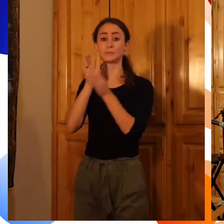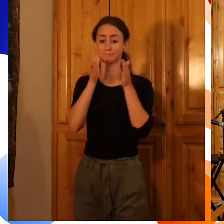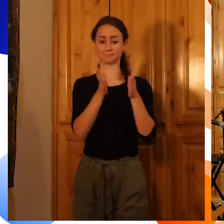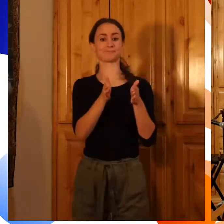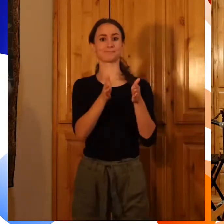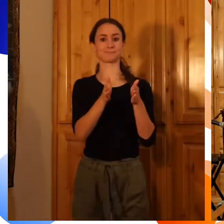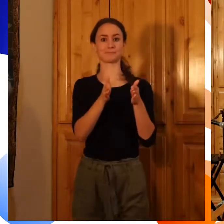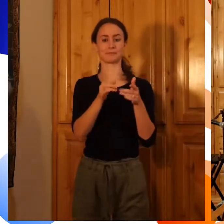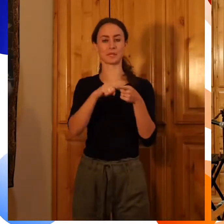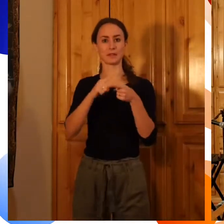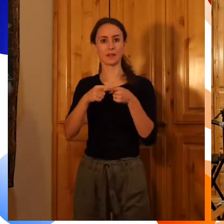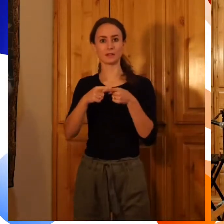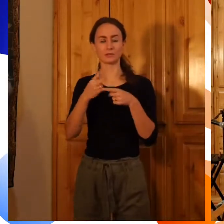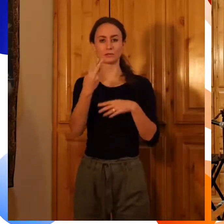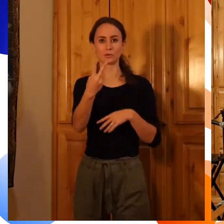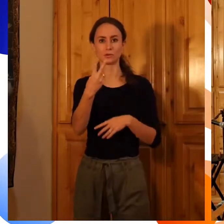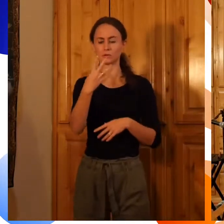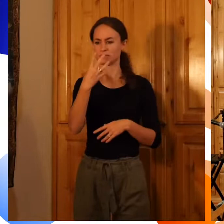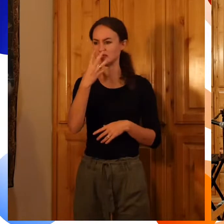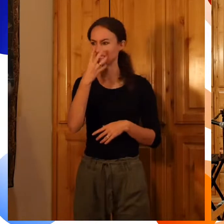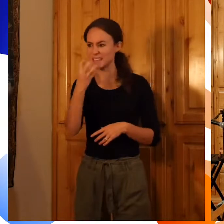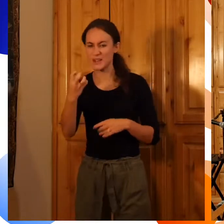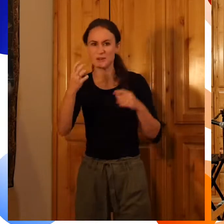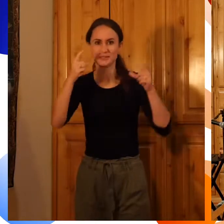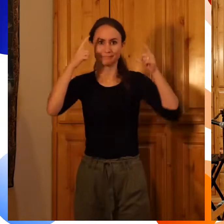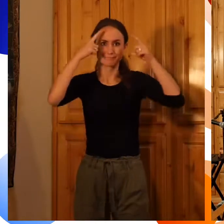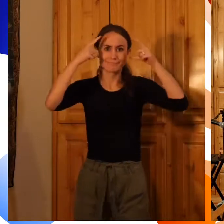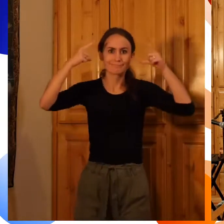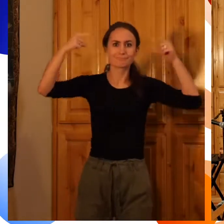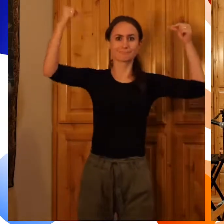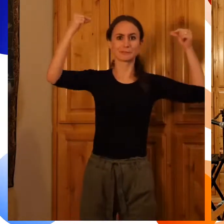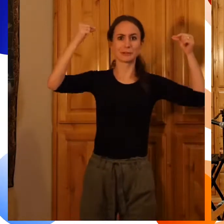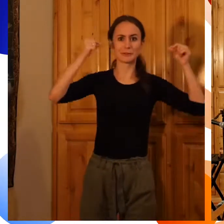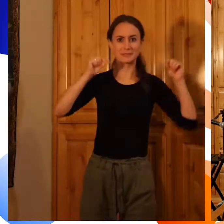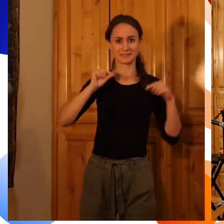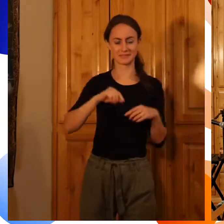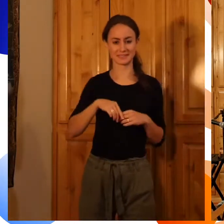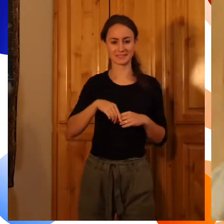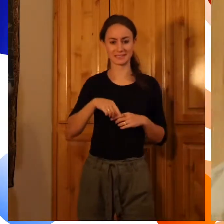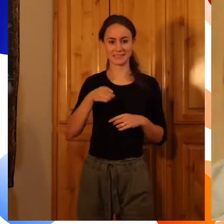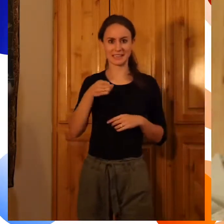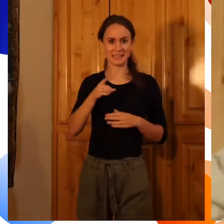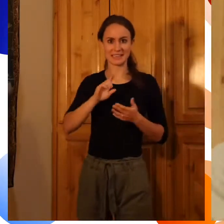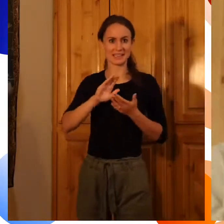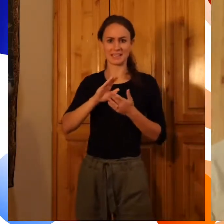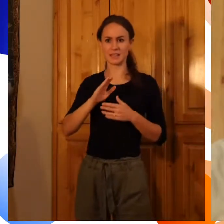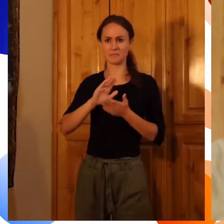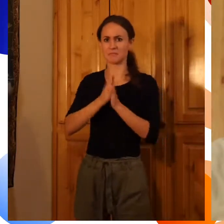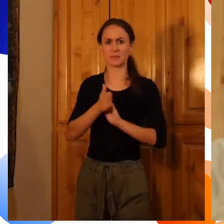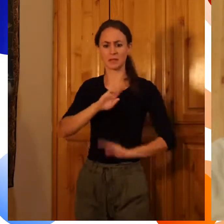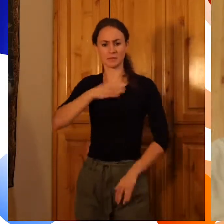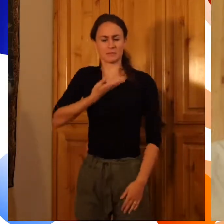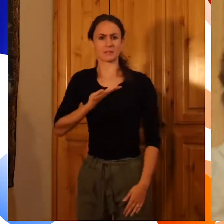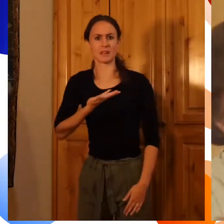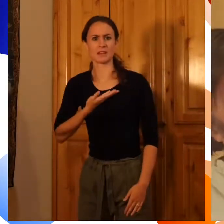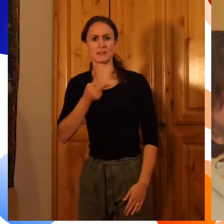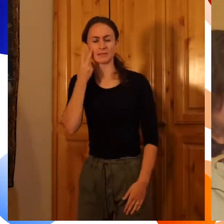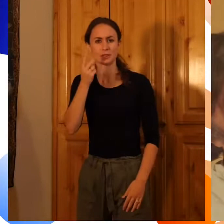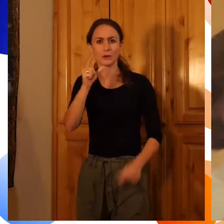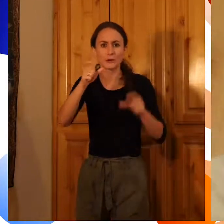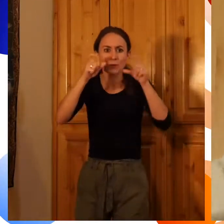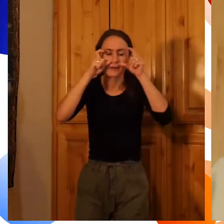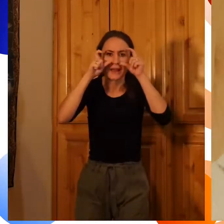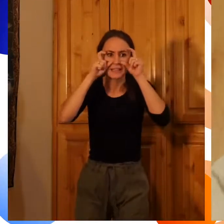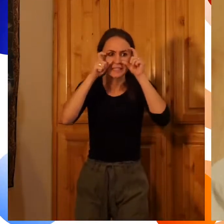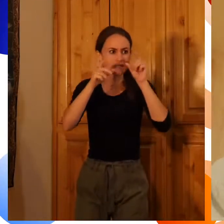goblins, and between them they were tugging on a pair of golden spectacles. "They're mine! They're mine! Oh, no, they're mine! Father left them to me! No, give them